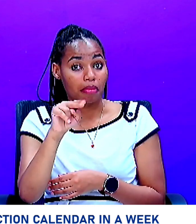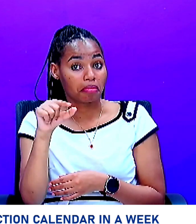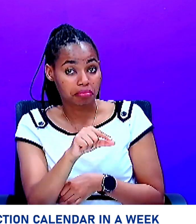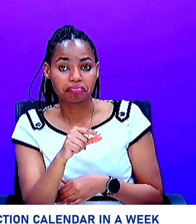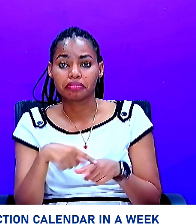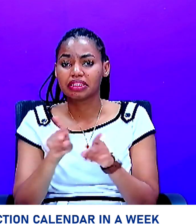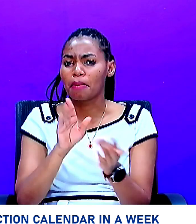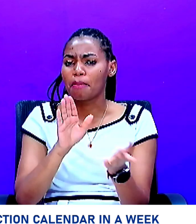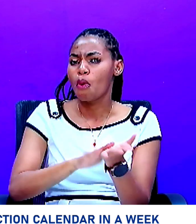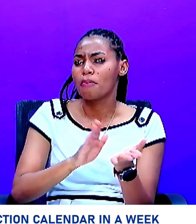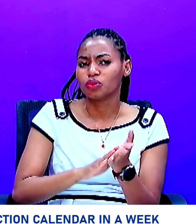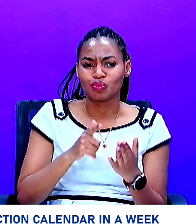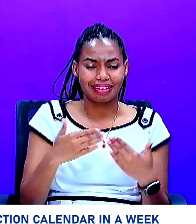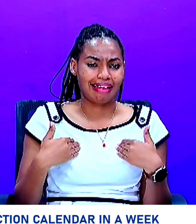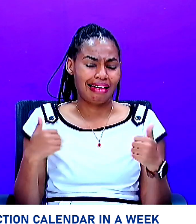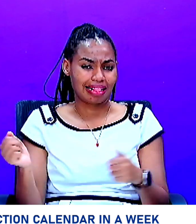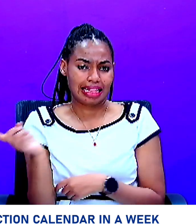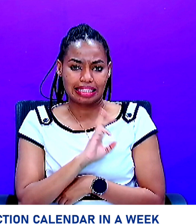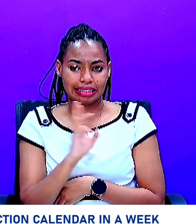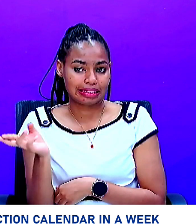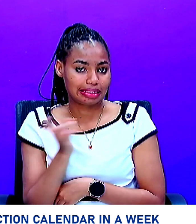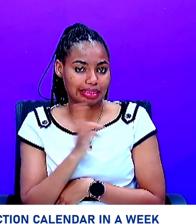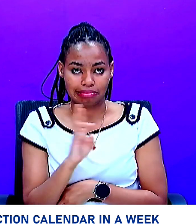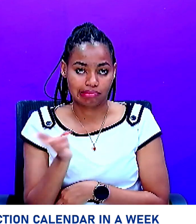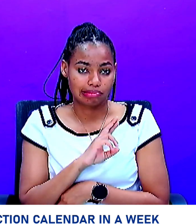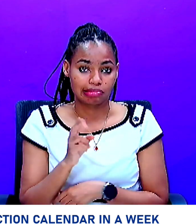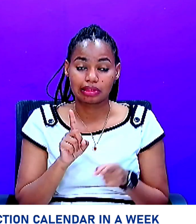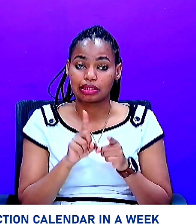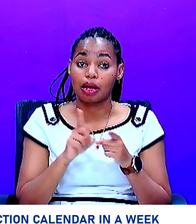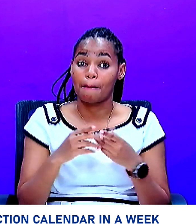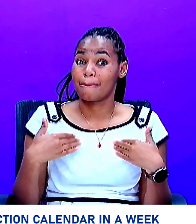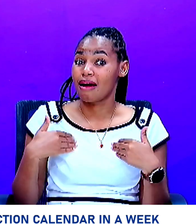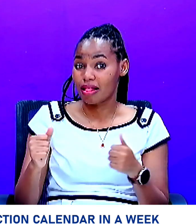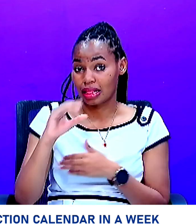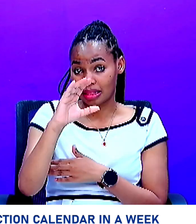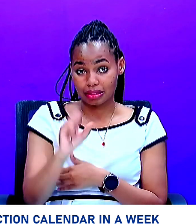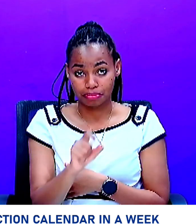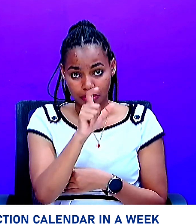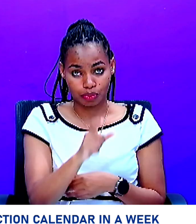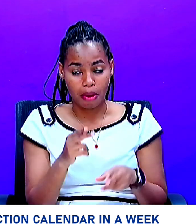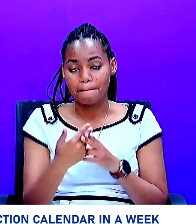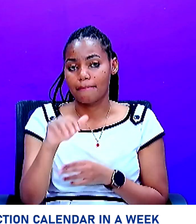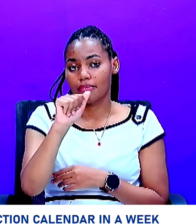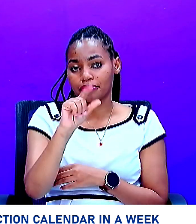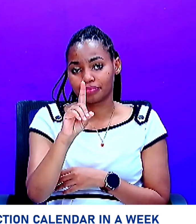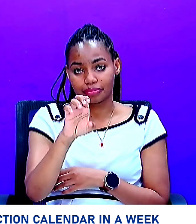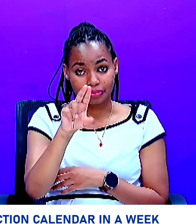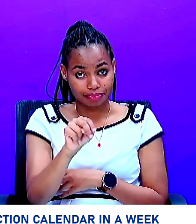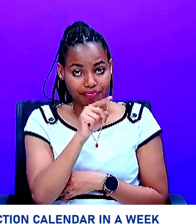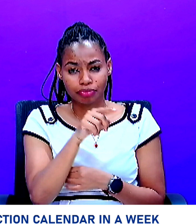its severe health risk. The Health Cabinet Secretary Aden Duale stated that efforts to protect Kenyans from